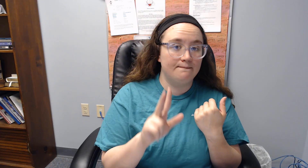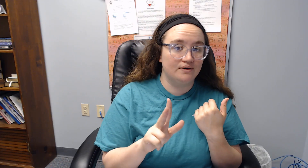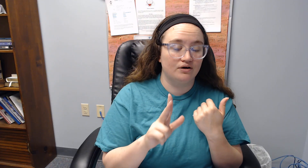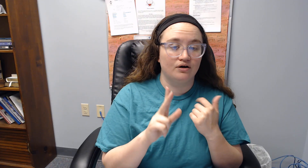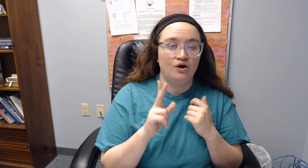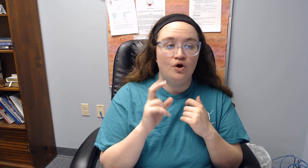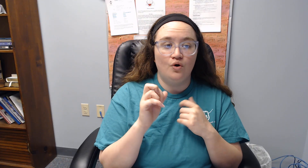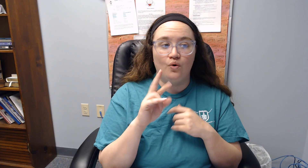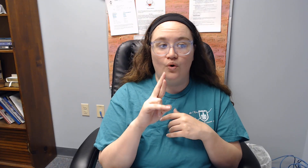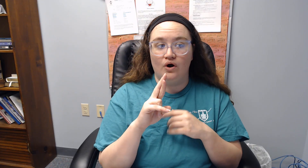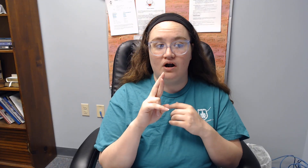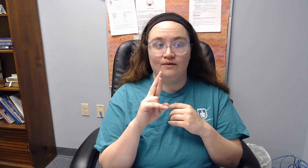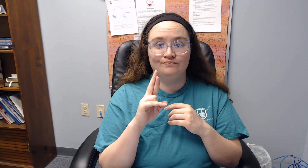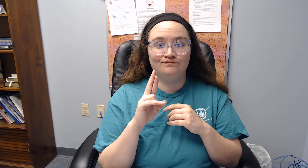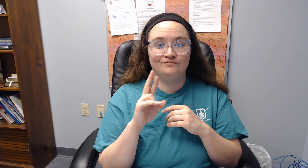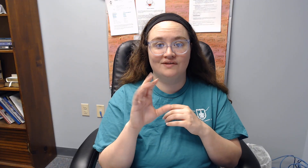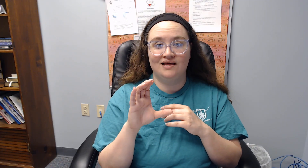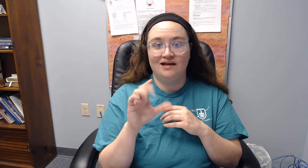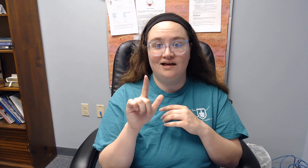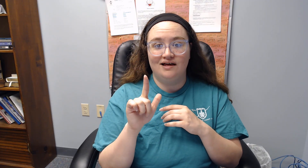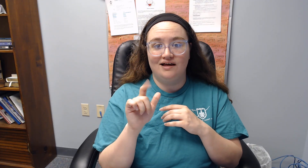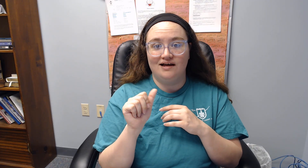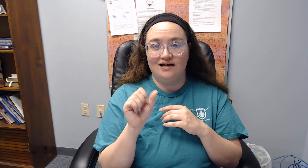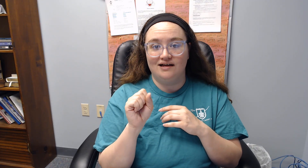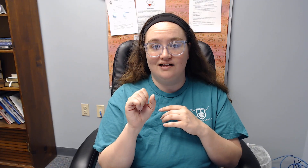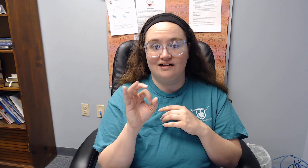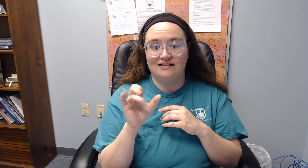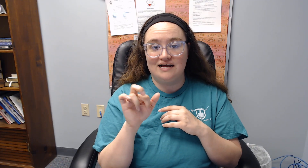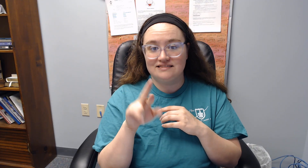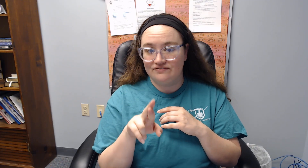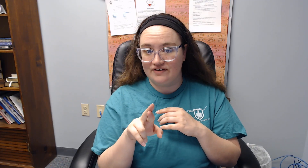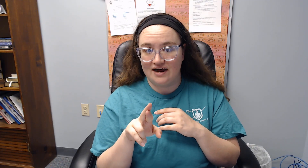number or a classifier.